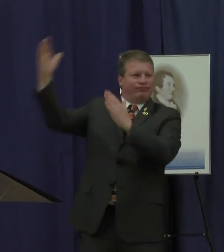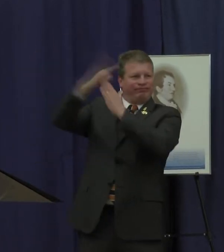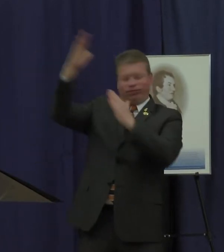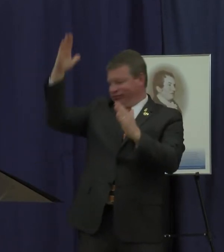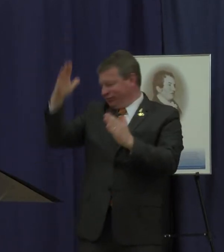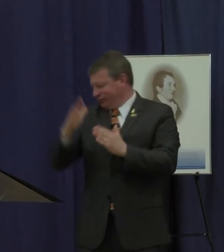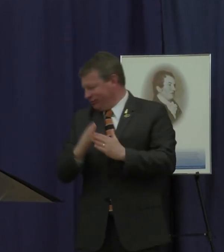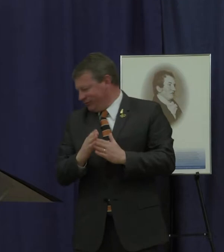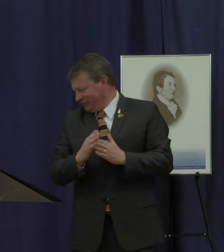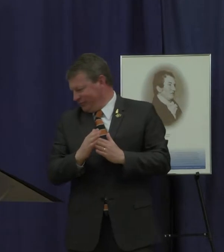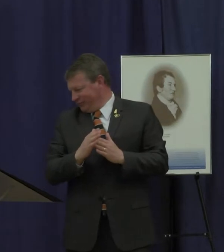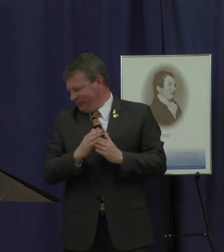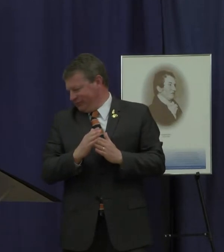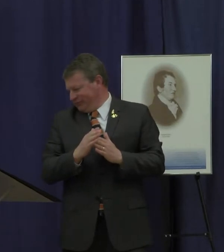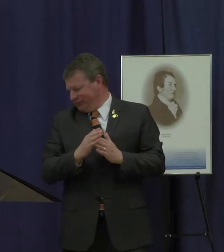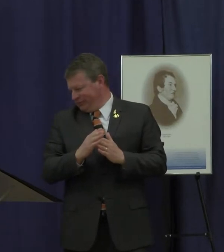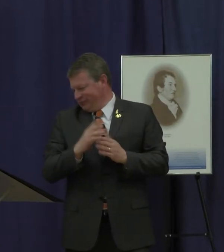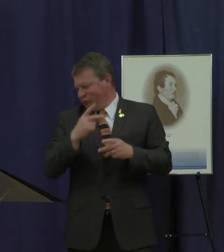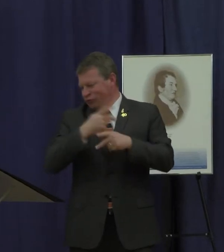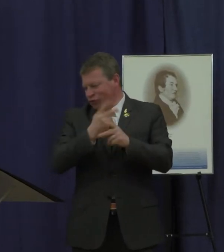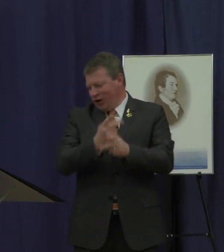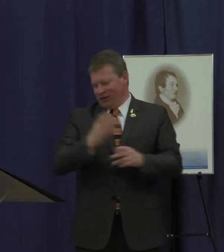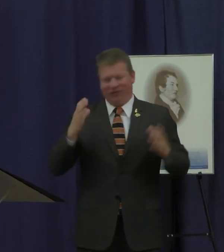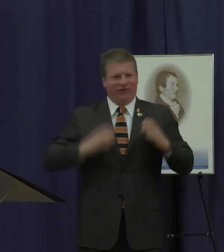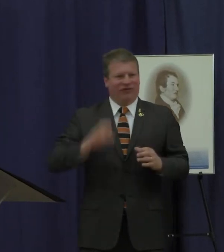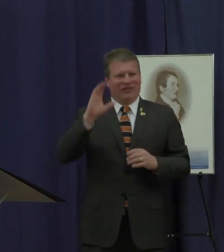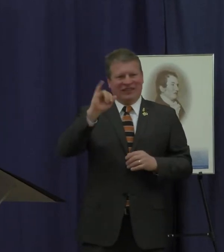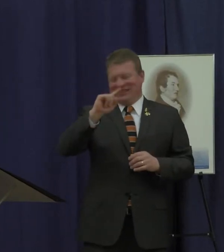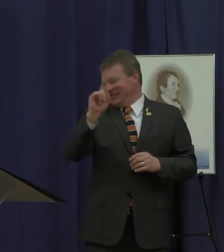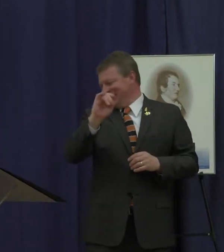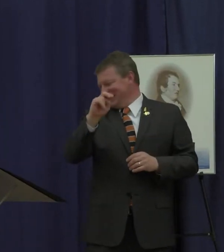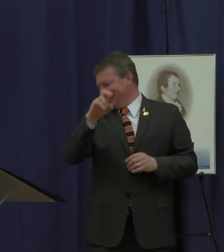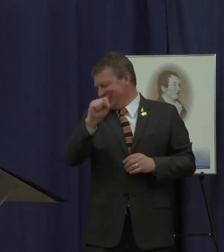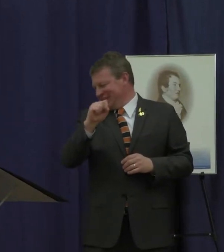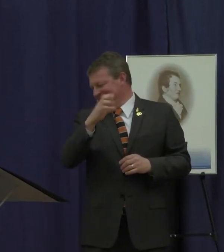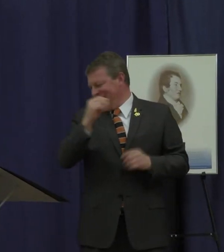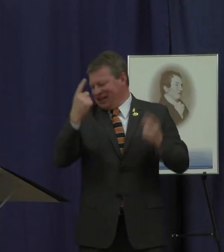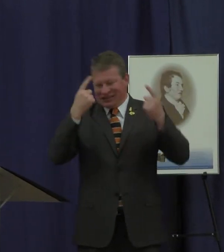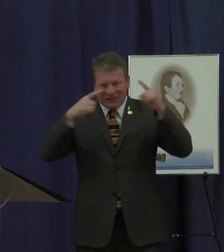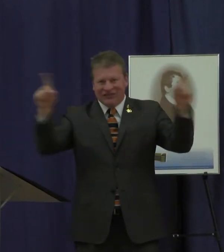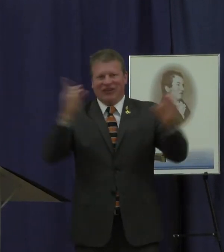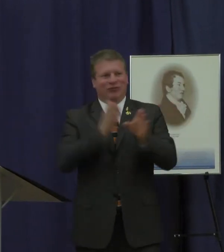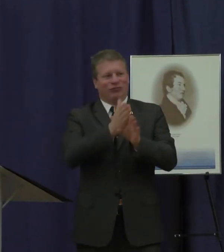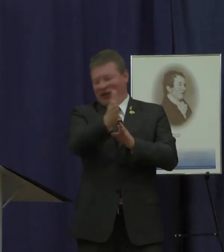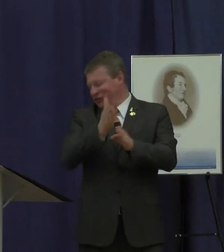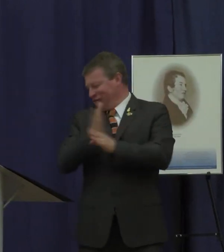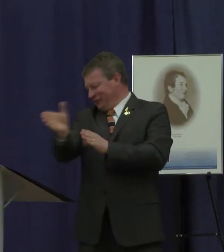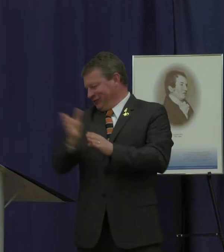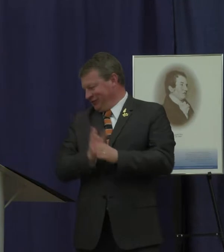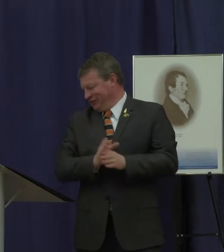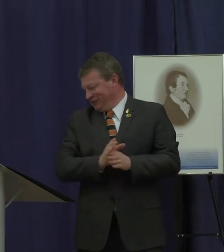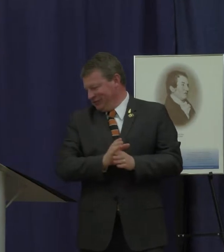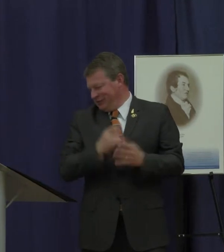boasts an honor roll of productive citizens and successful